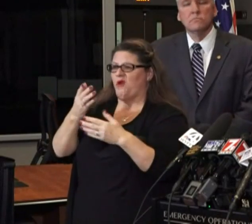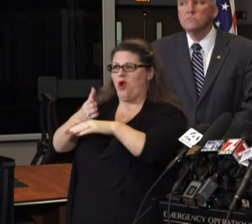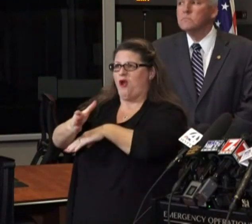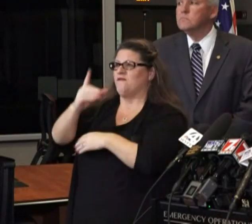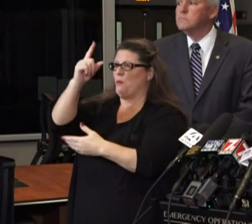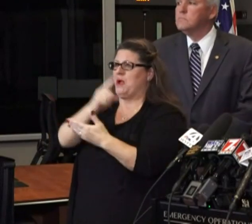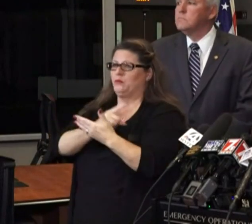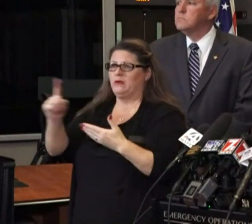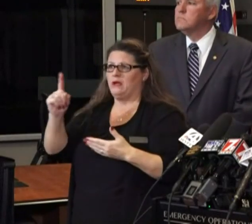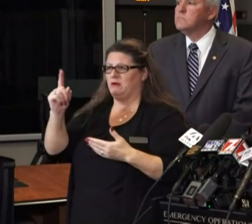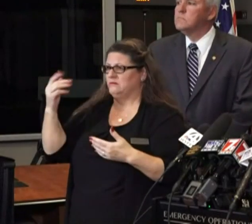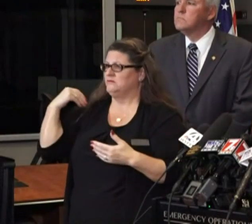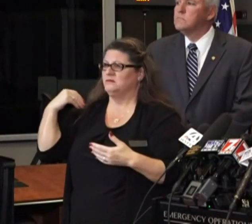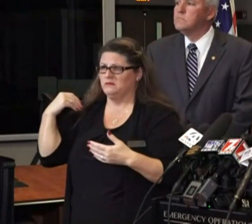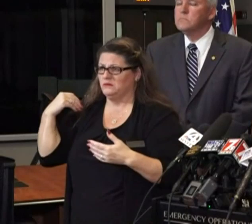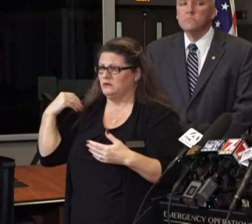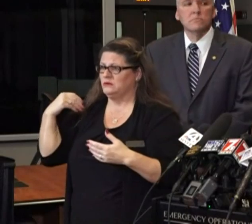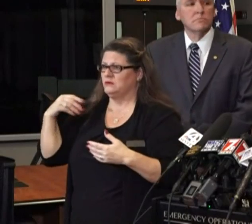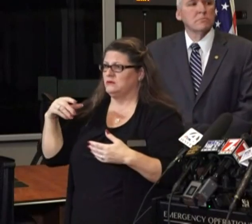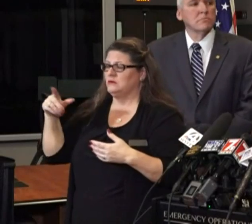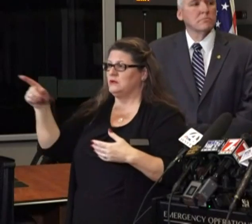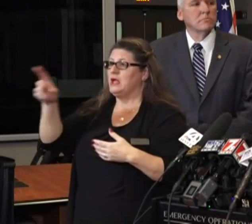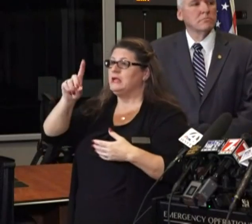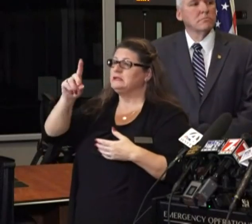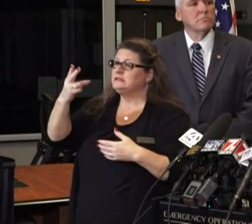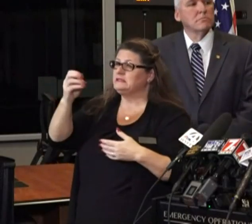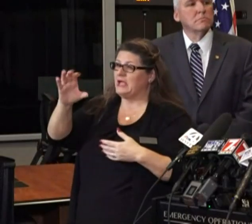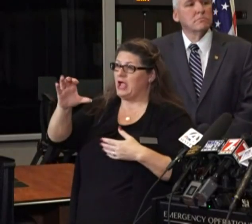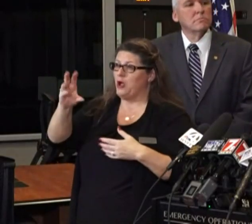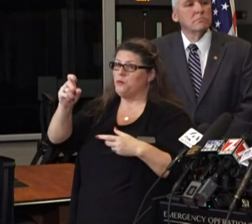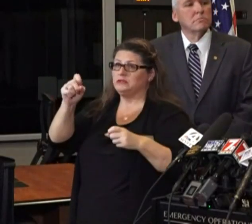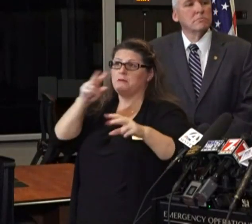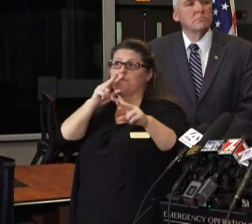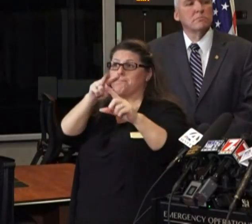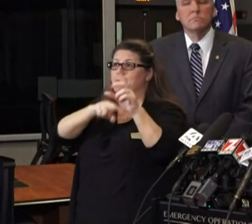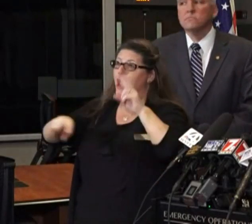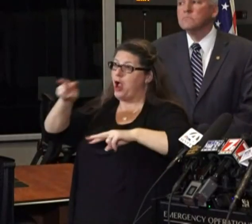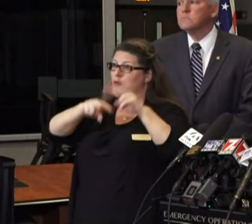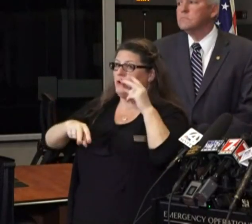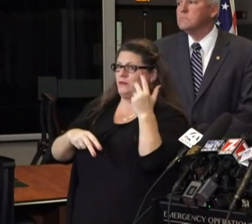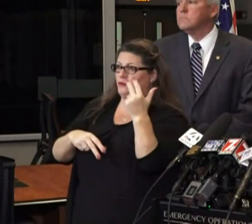Was she one of the 13 that we have been monitoring? No.